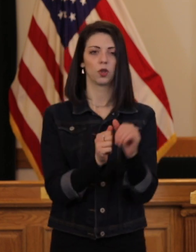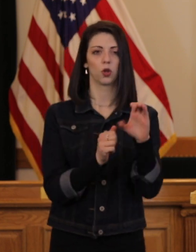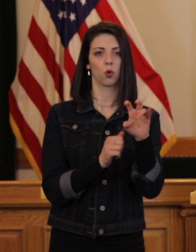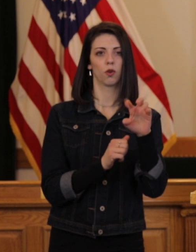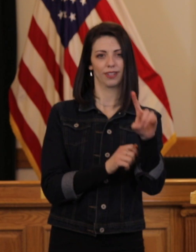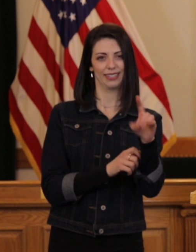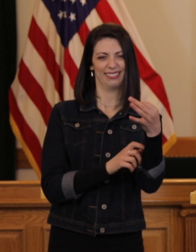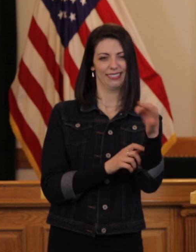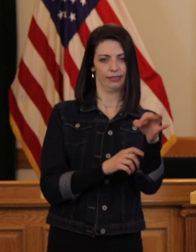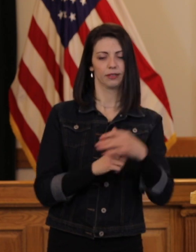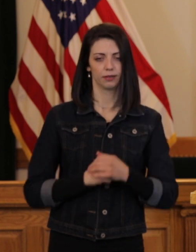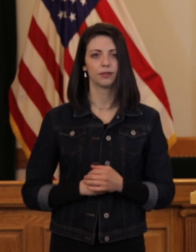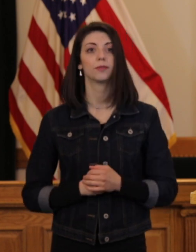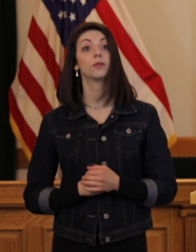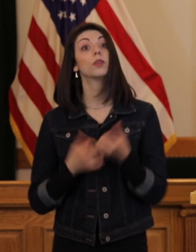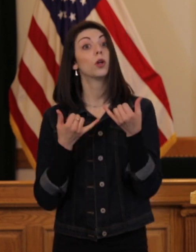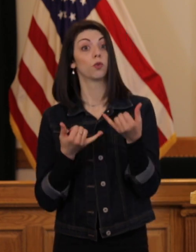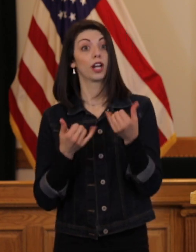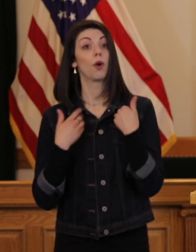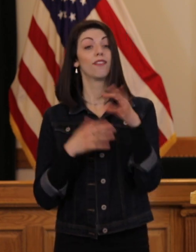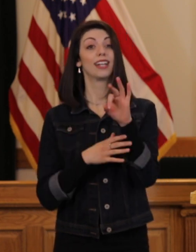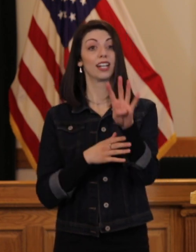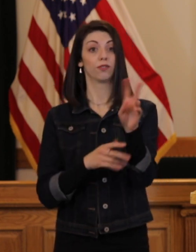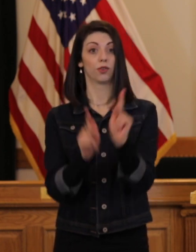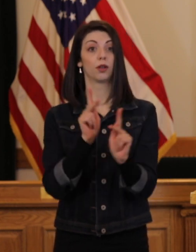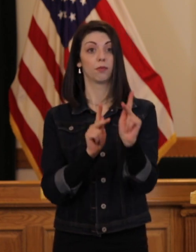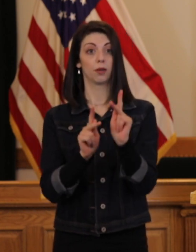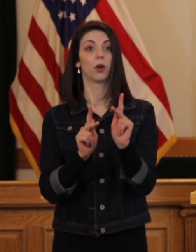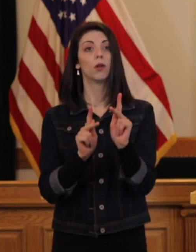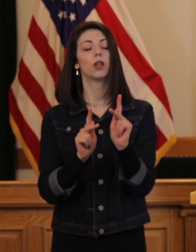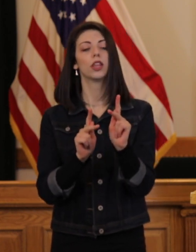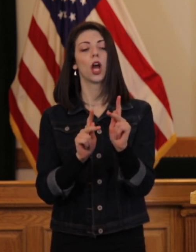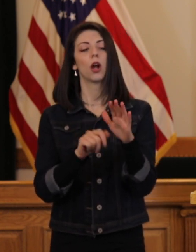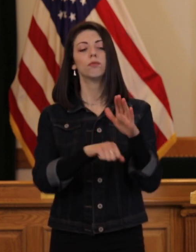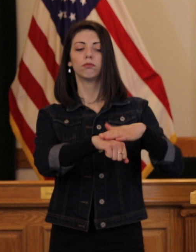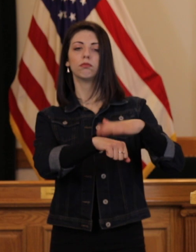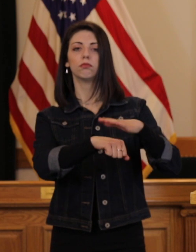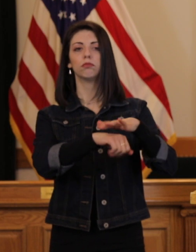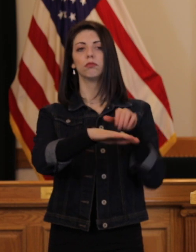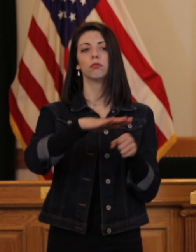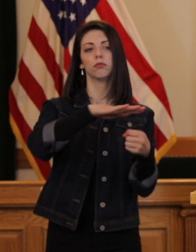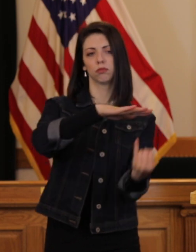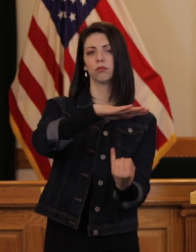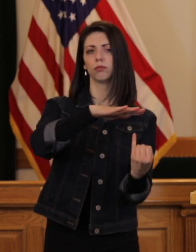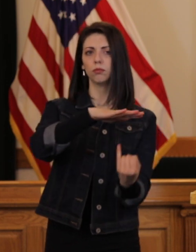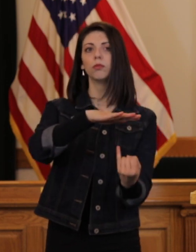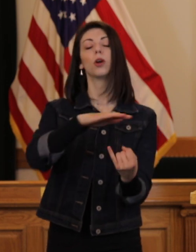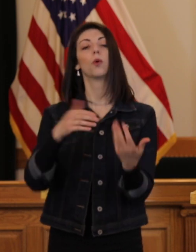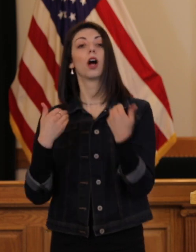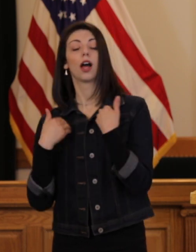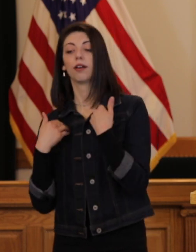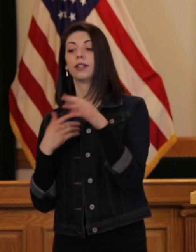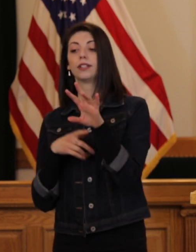COVID-19. Currently, we have 94 residents that are under precautionary isolation, and